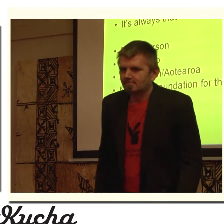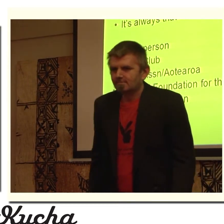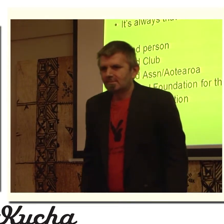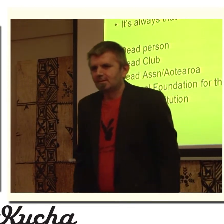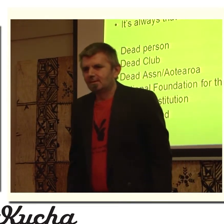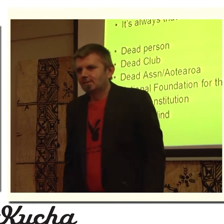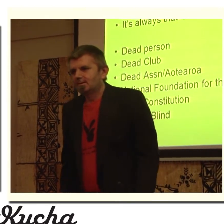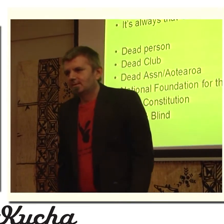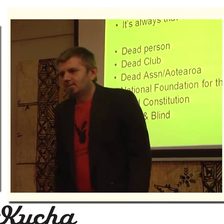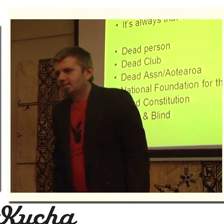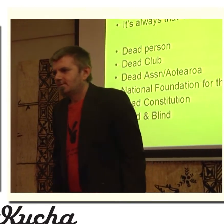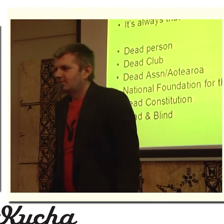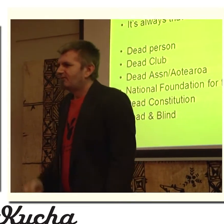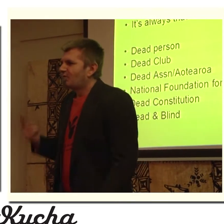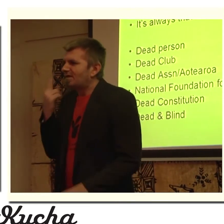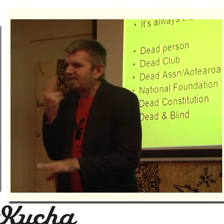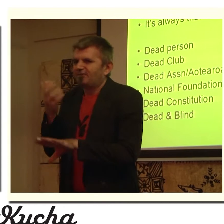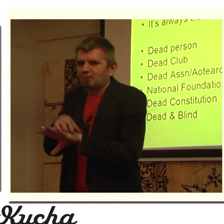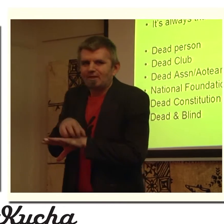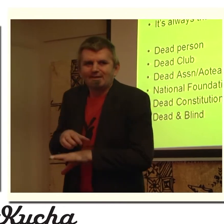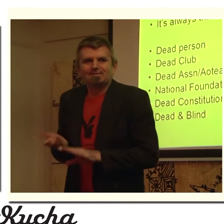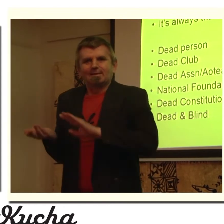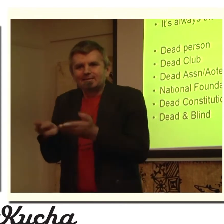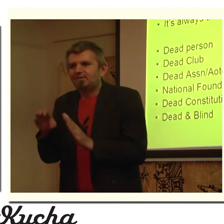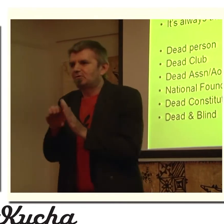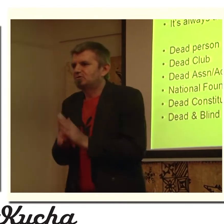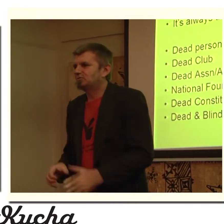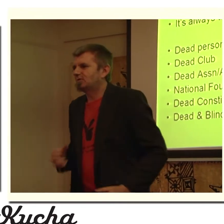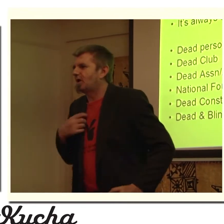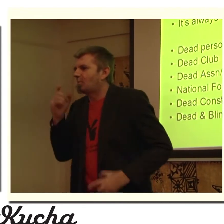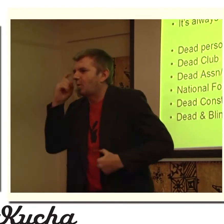www.deadassociation, dead constitution,